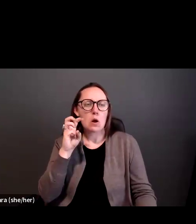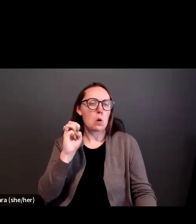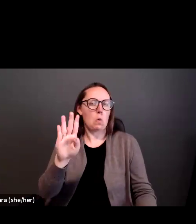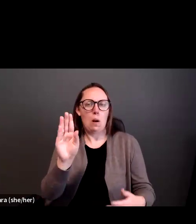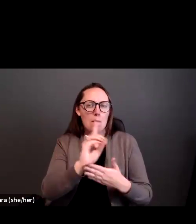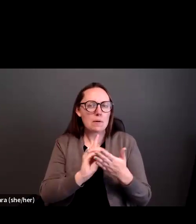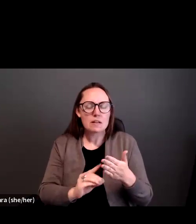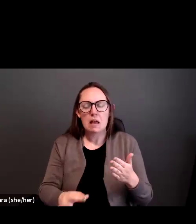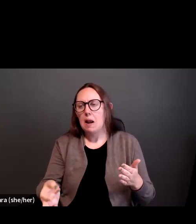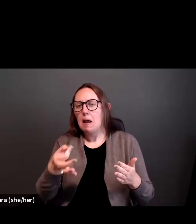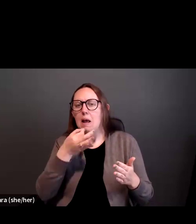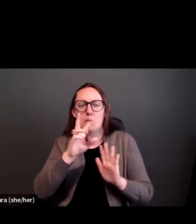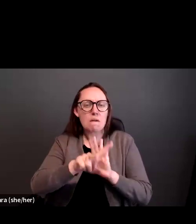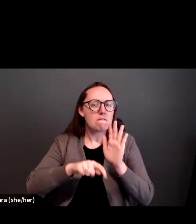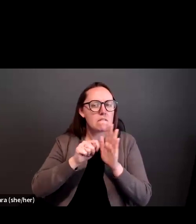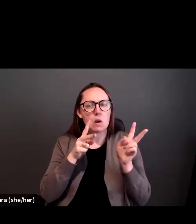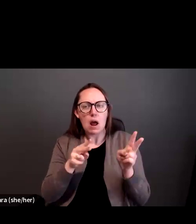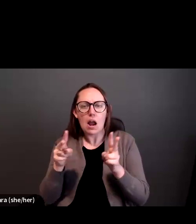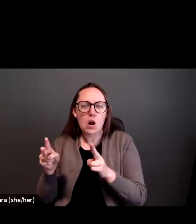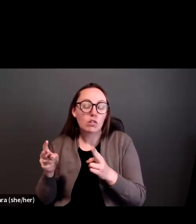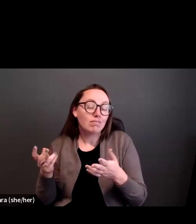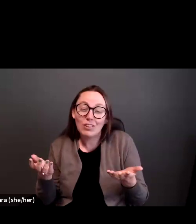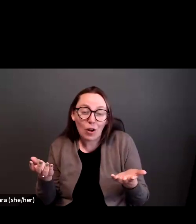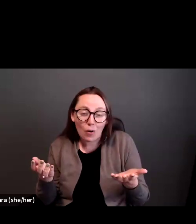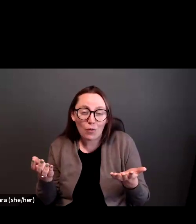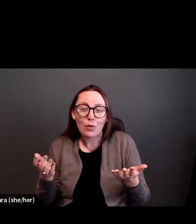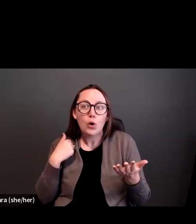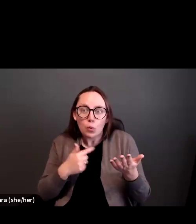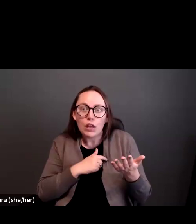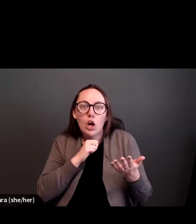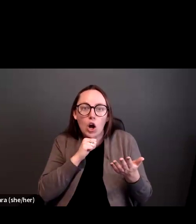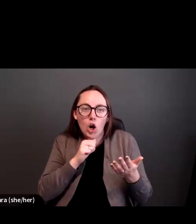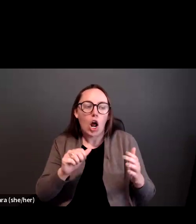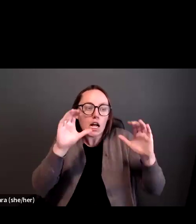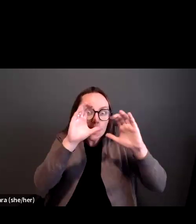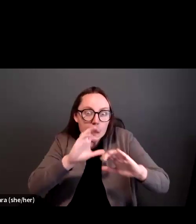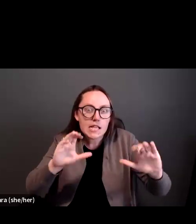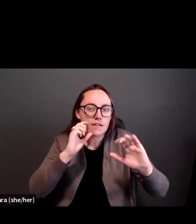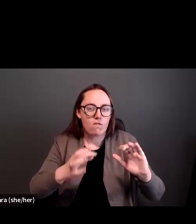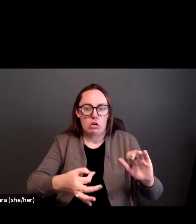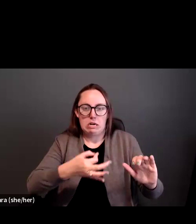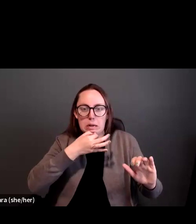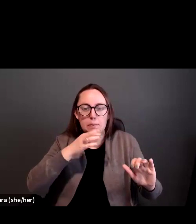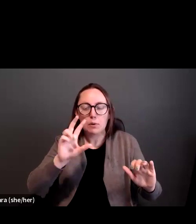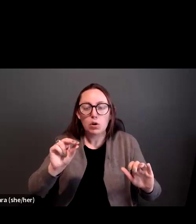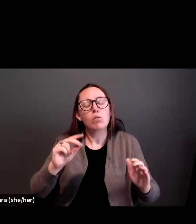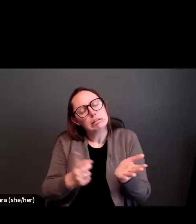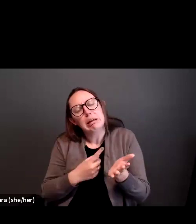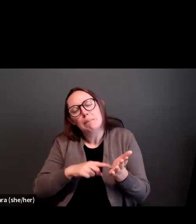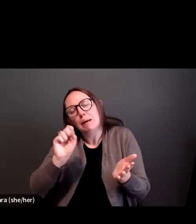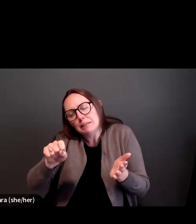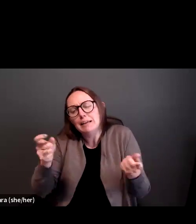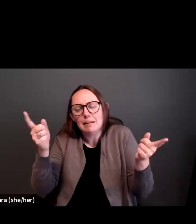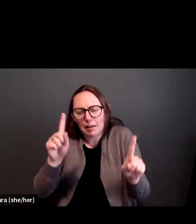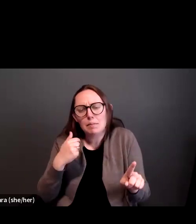might hire somebody who is pretty well developed in these areas, but that's not exclusively what we're looking for. We're looking for the